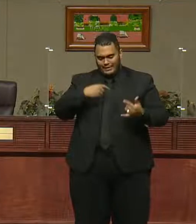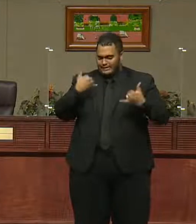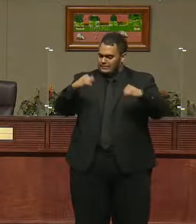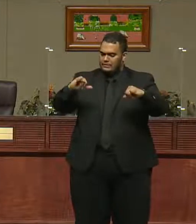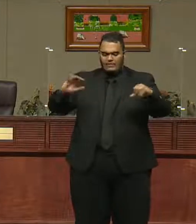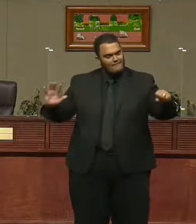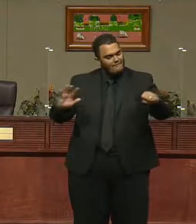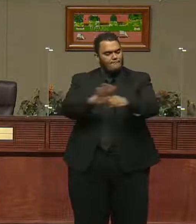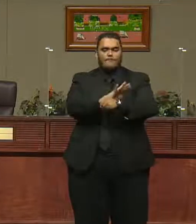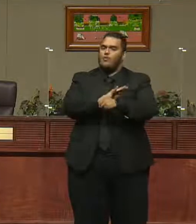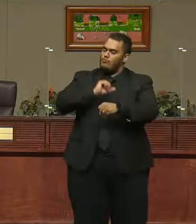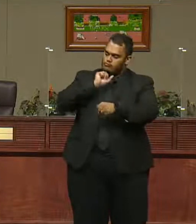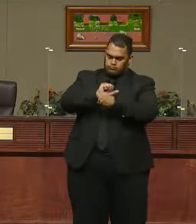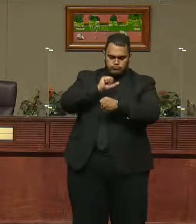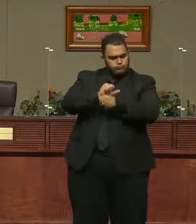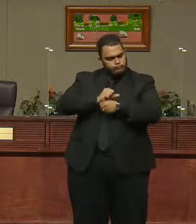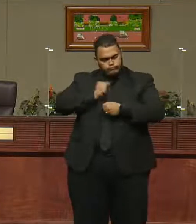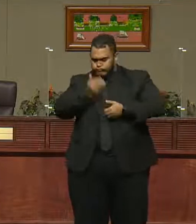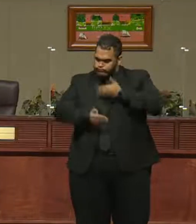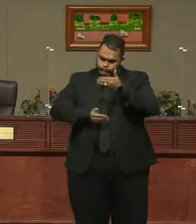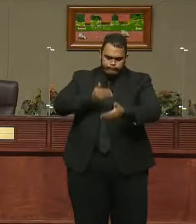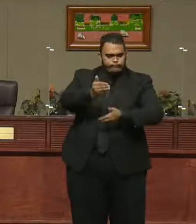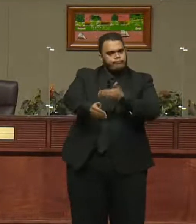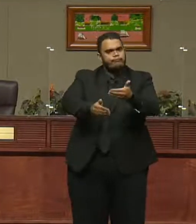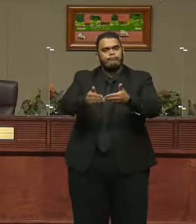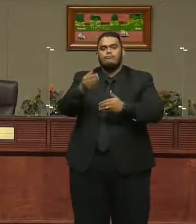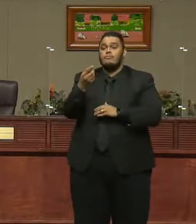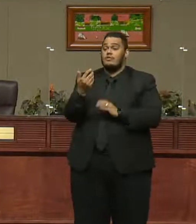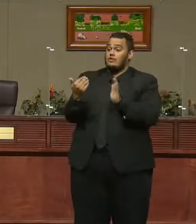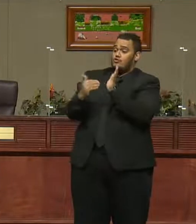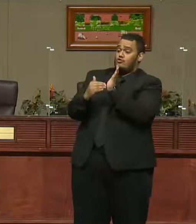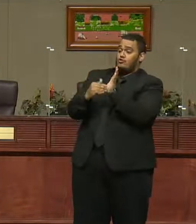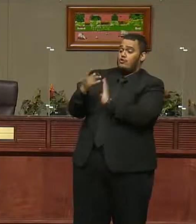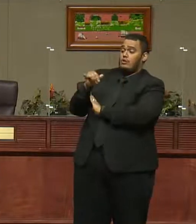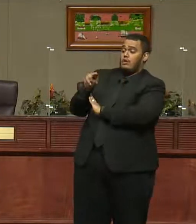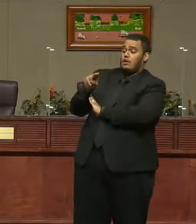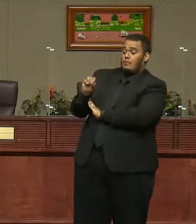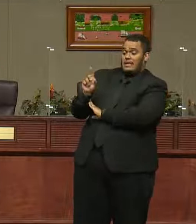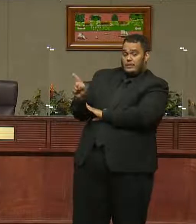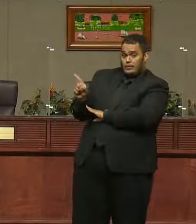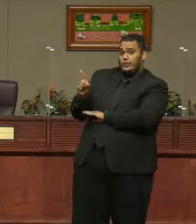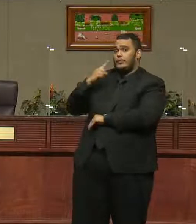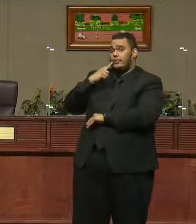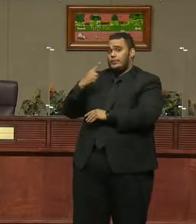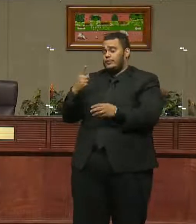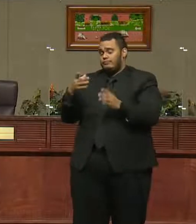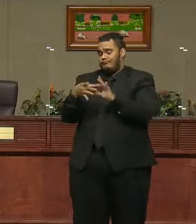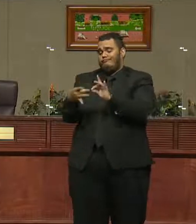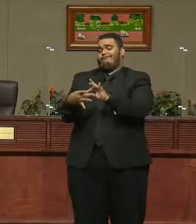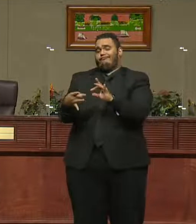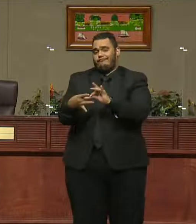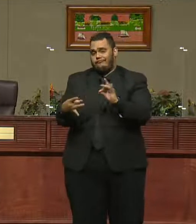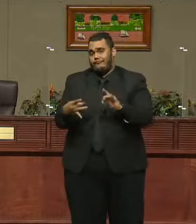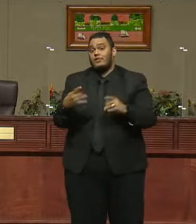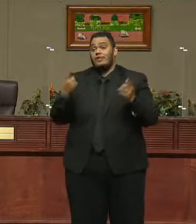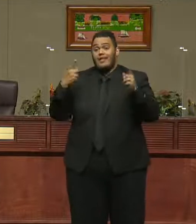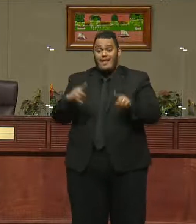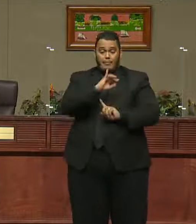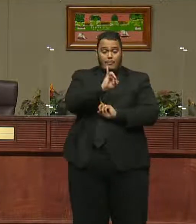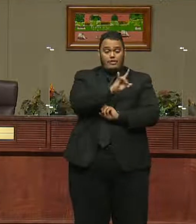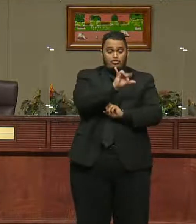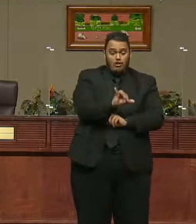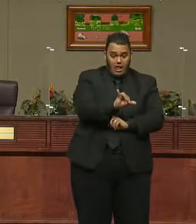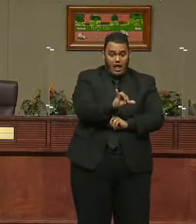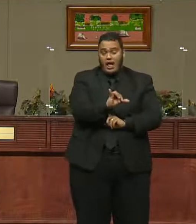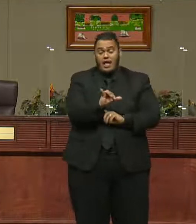were previously, as we were in July. I know Dr. Pino has mentioned when we were at the peak July numbers that we weren't able to